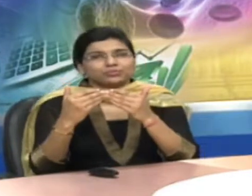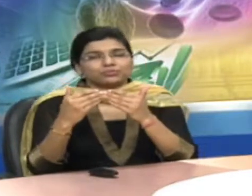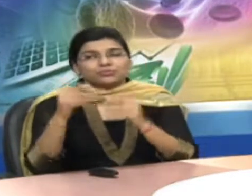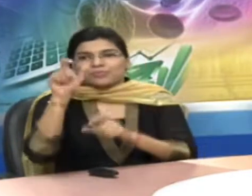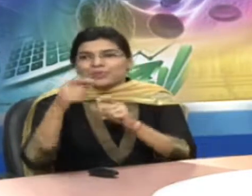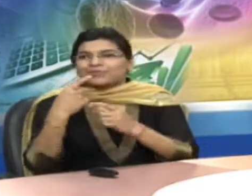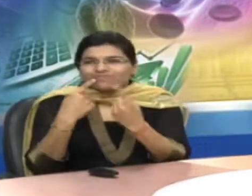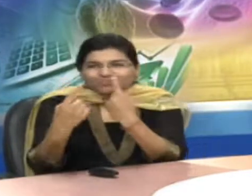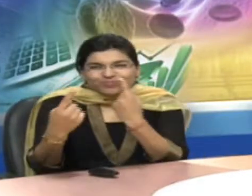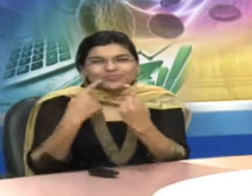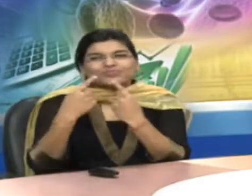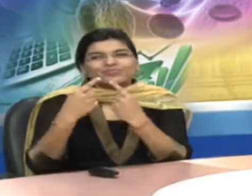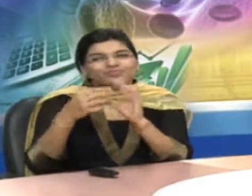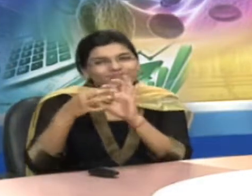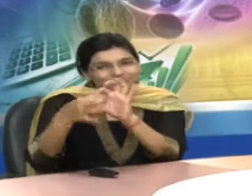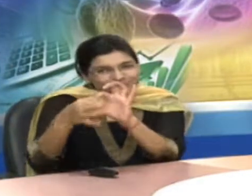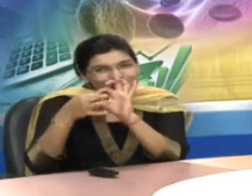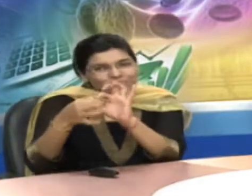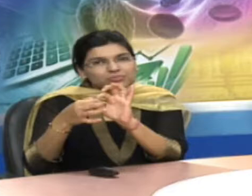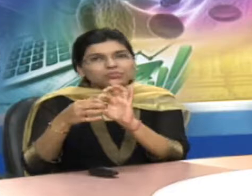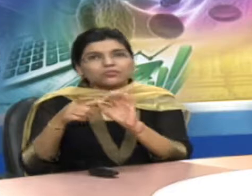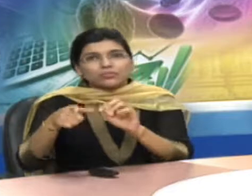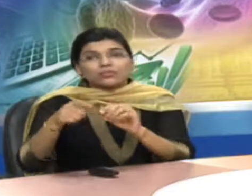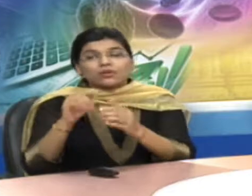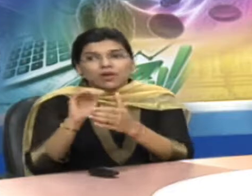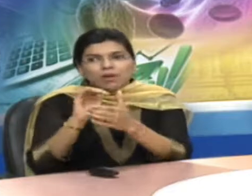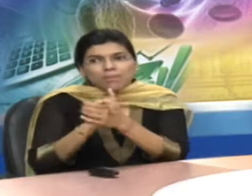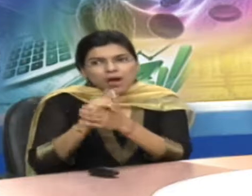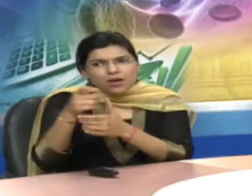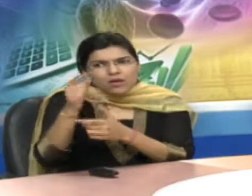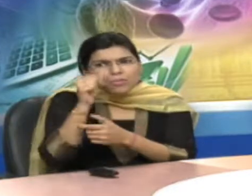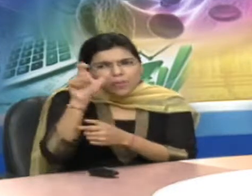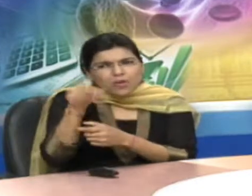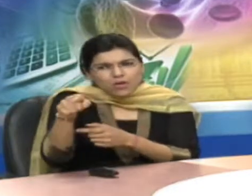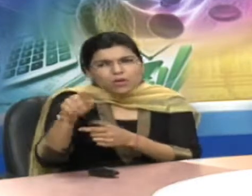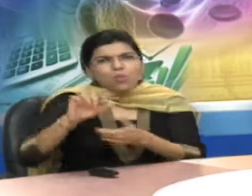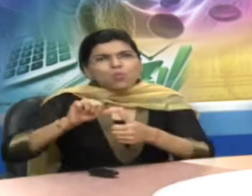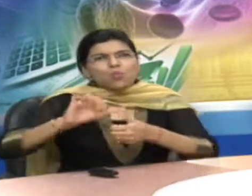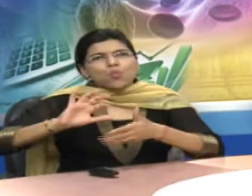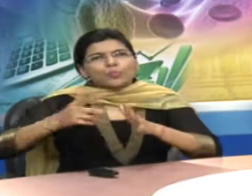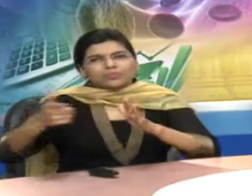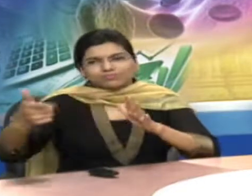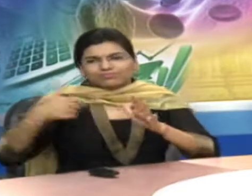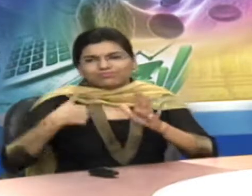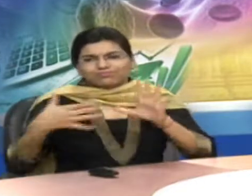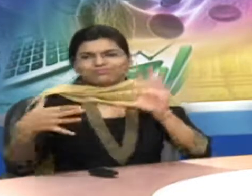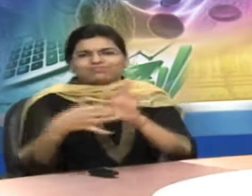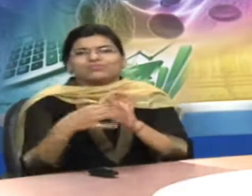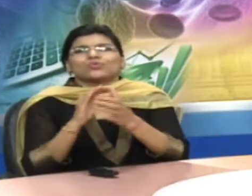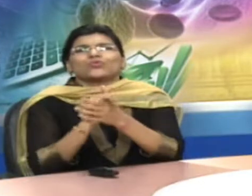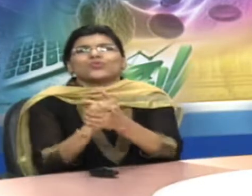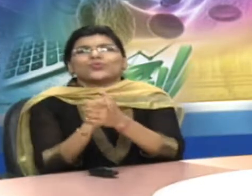If we meet different peoples in a friendly way, then they can become